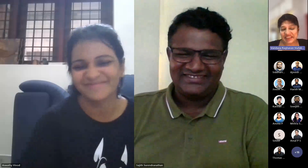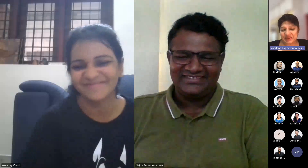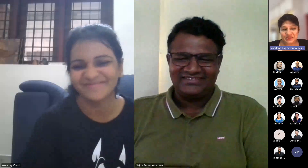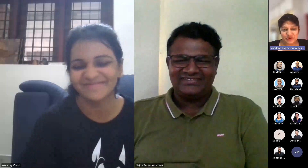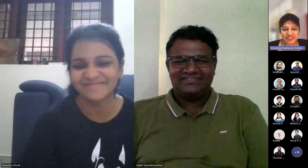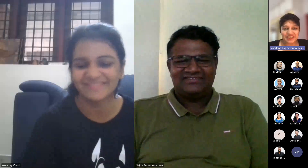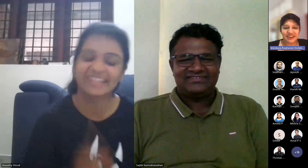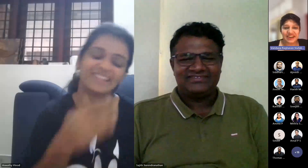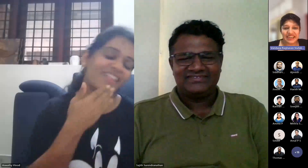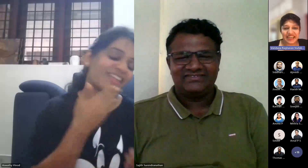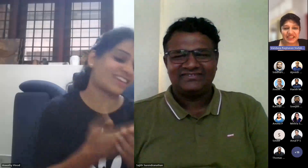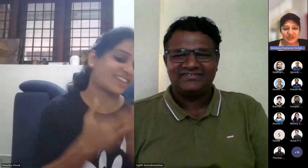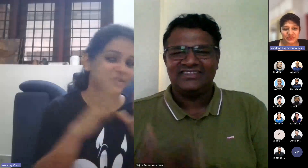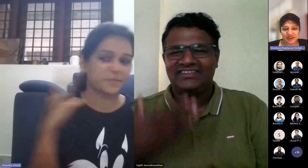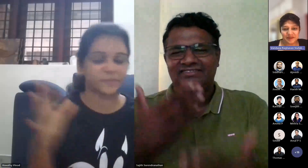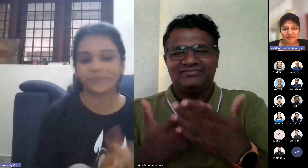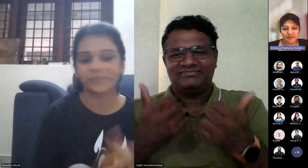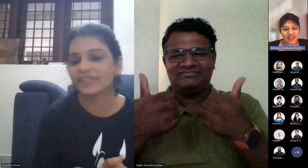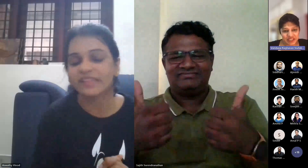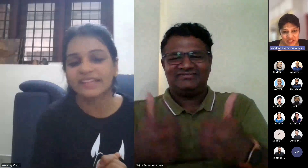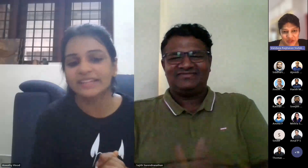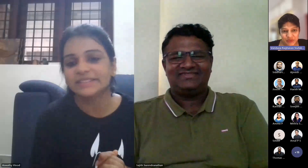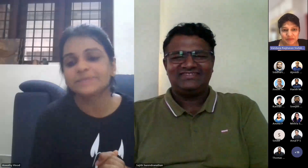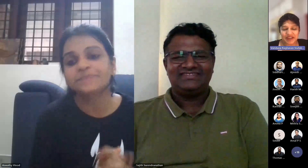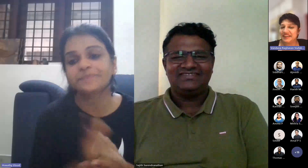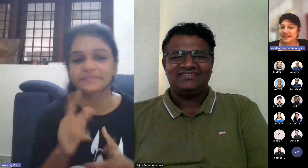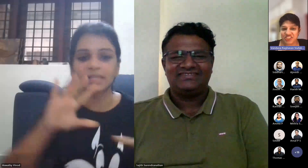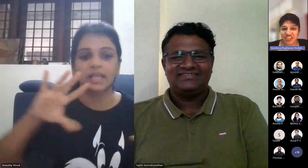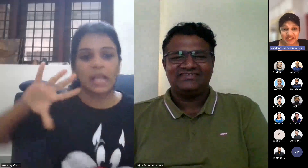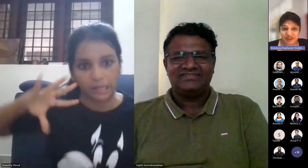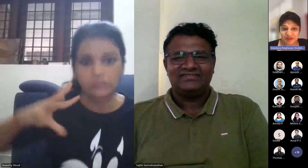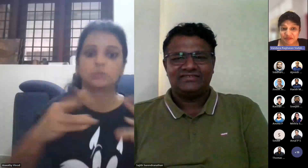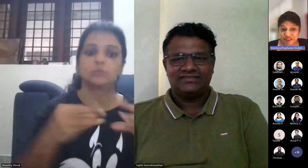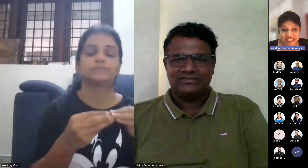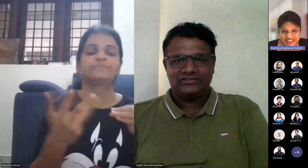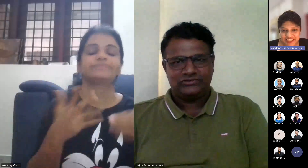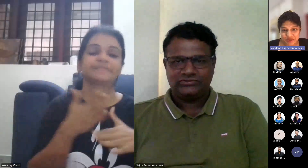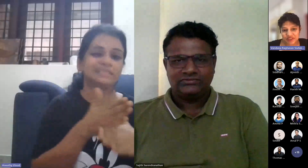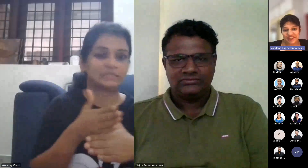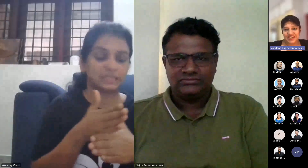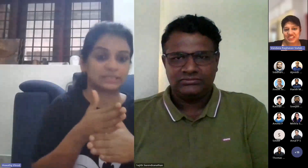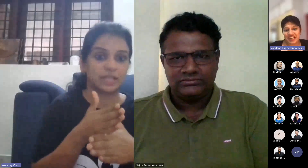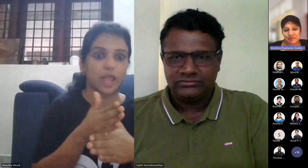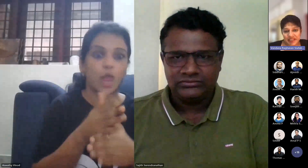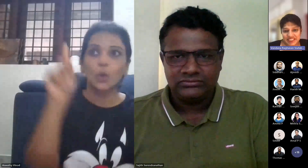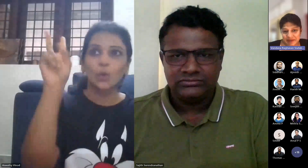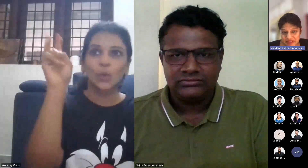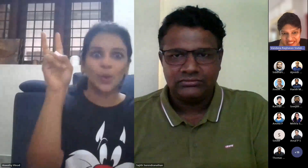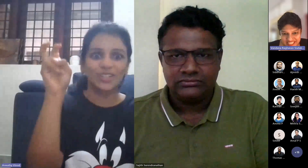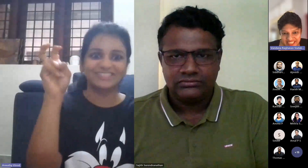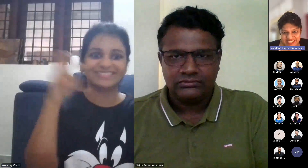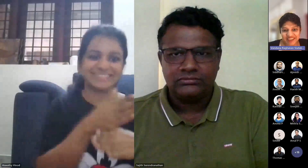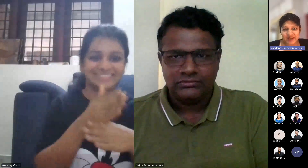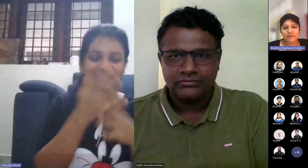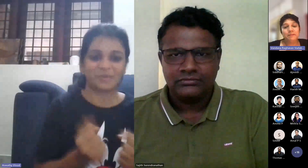So thank you so much. I'd like to conclude by sharing a very interesting quote shared by Sebi